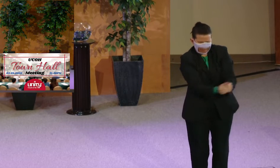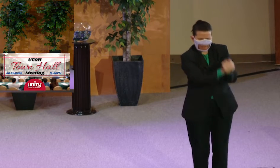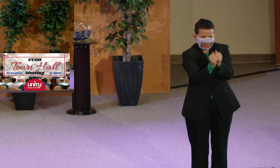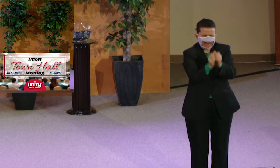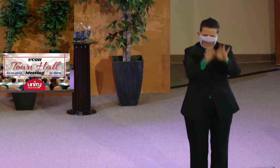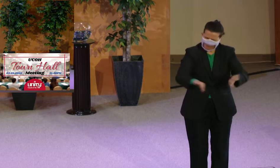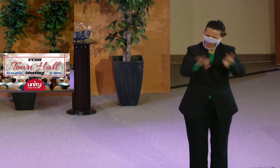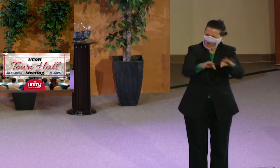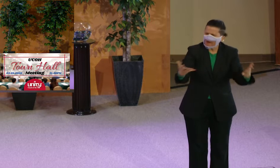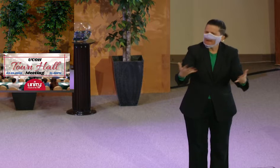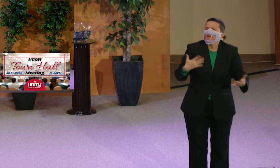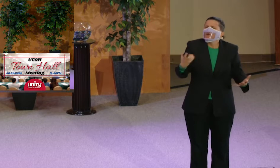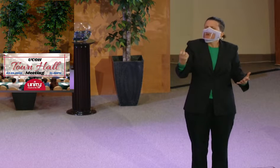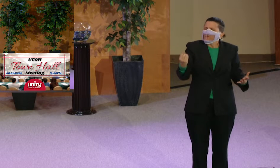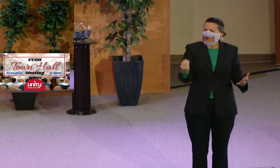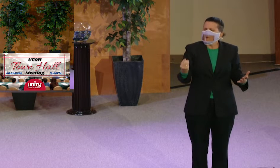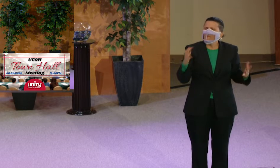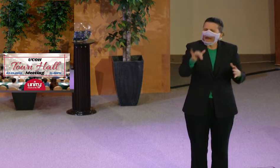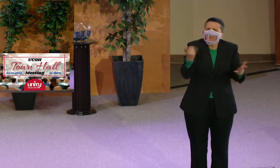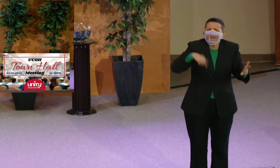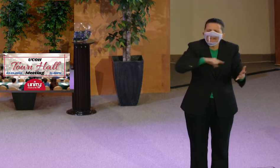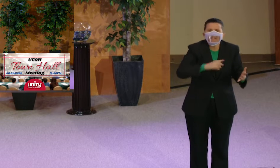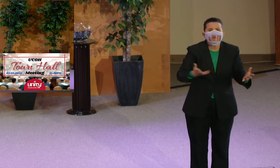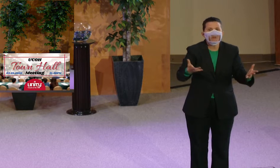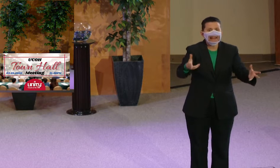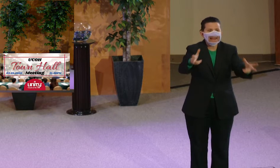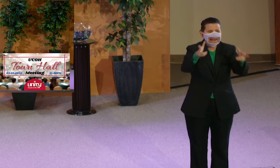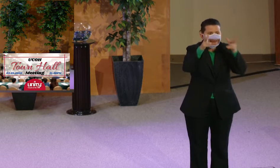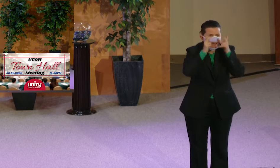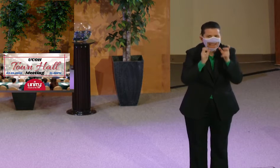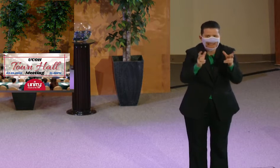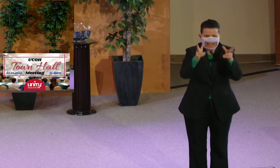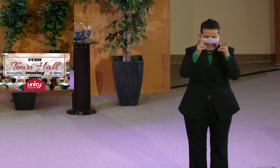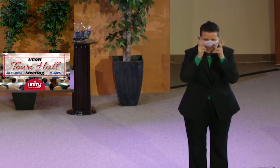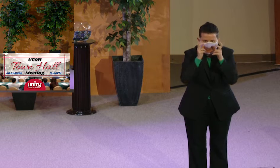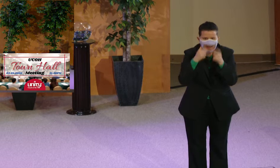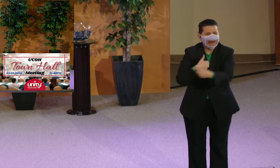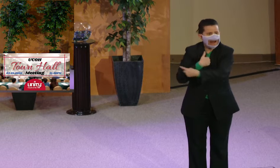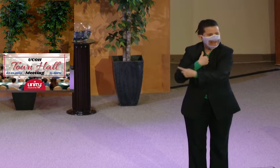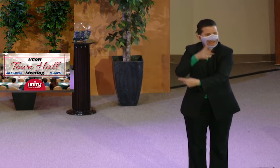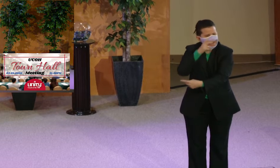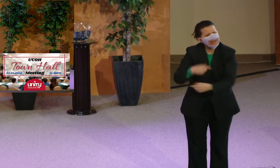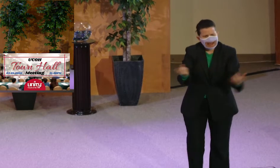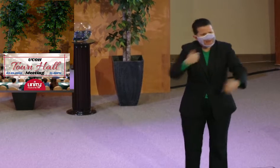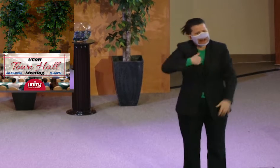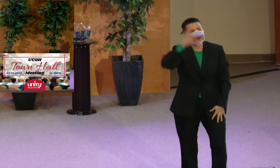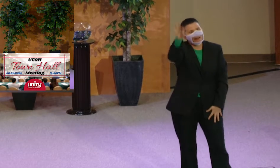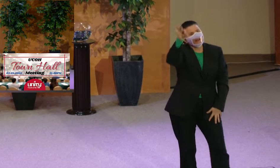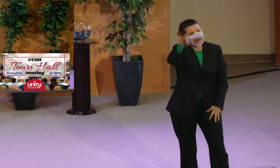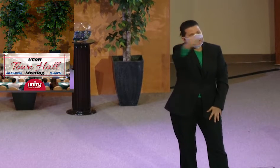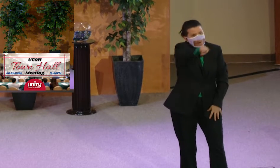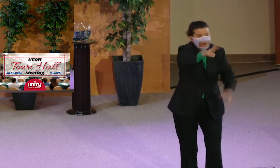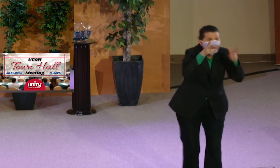together and really just listen. I get to listen to you. You listen to me an awful lot. So